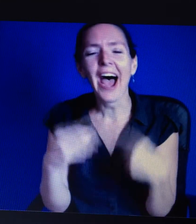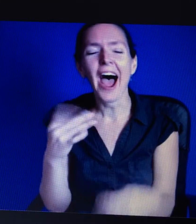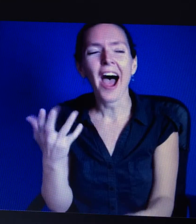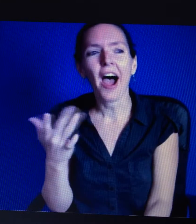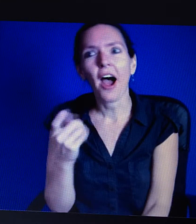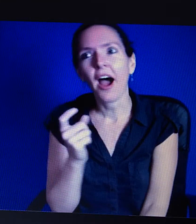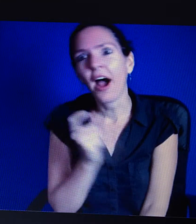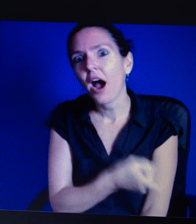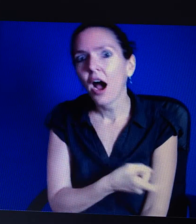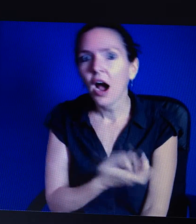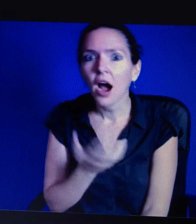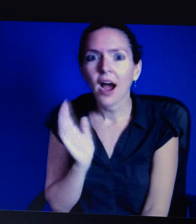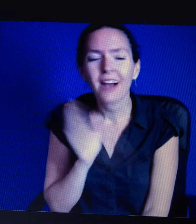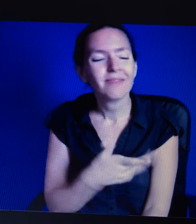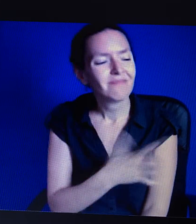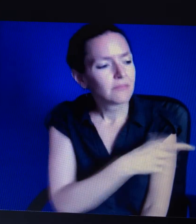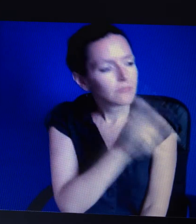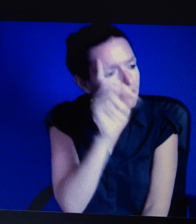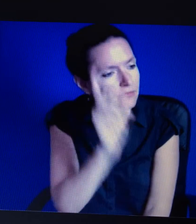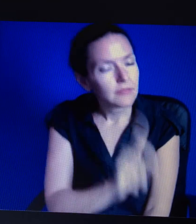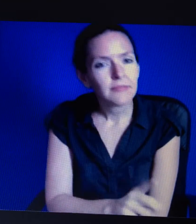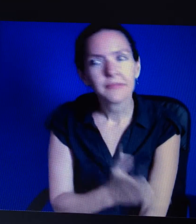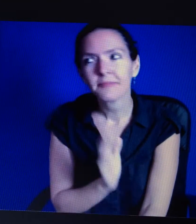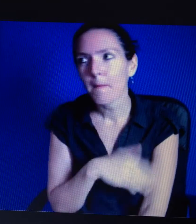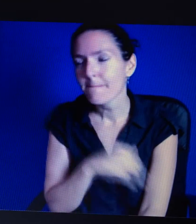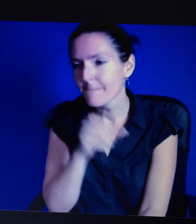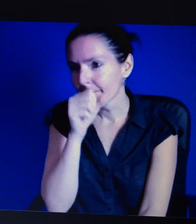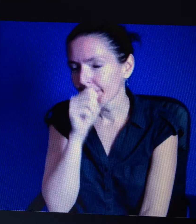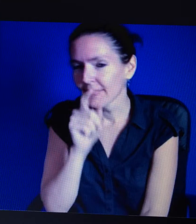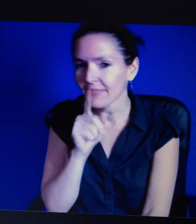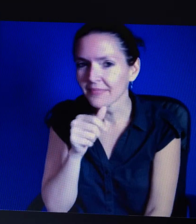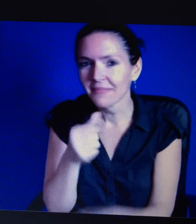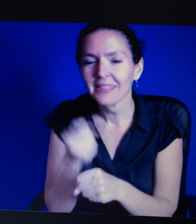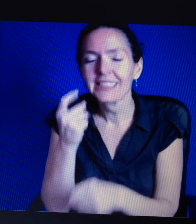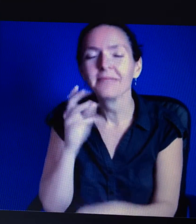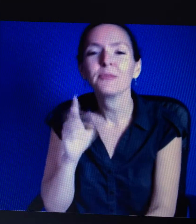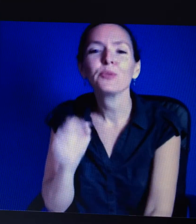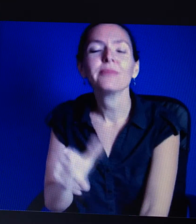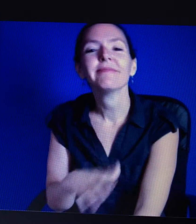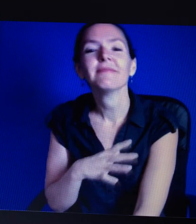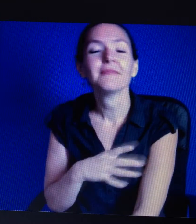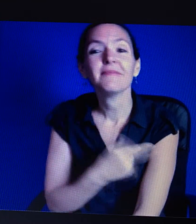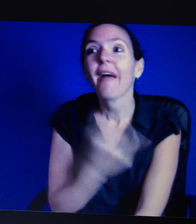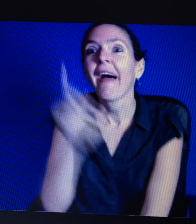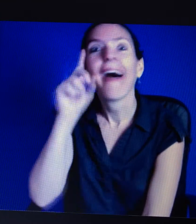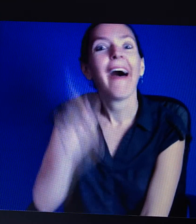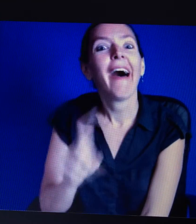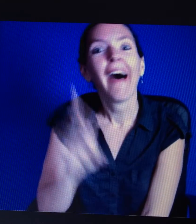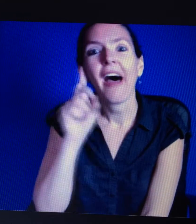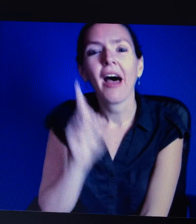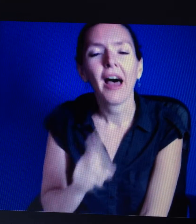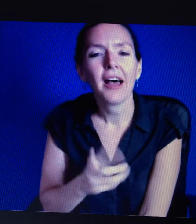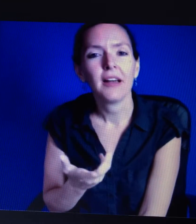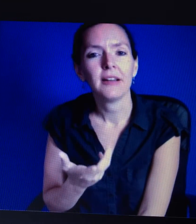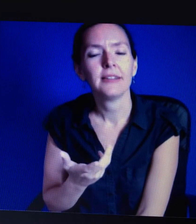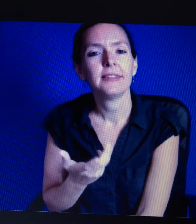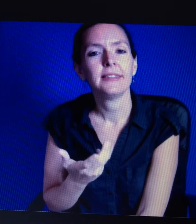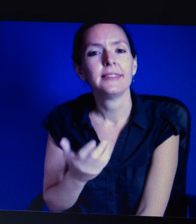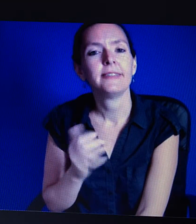so super, super happy and they want to have a name sign, and so we'll just give them a name sign and ignore the rules and just about